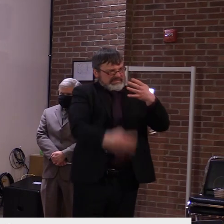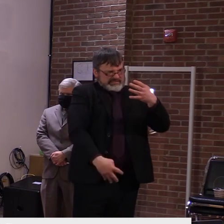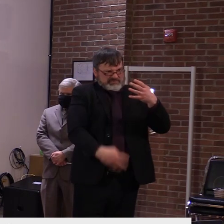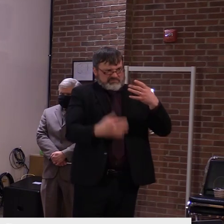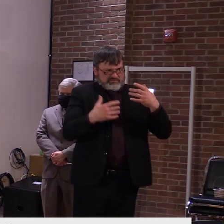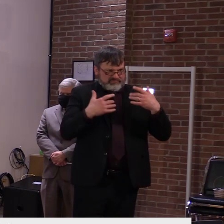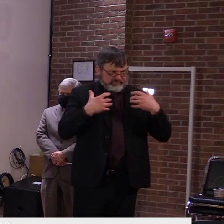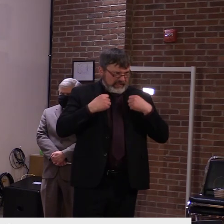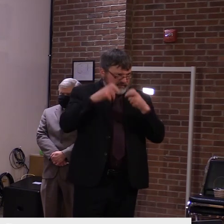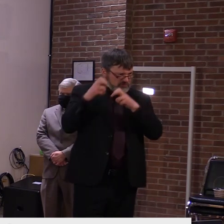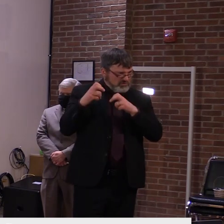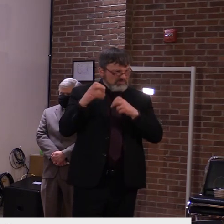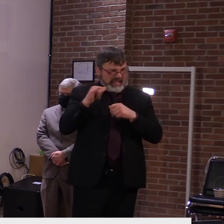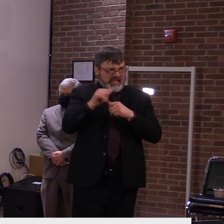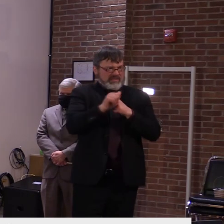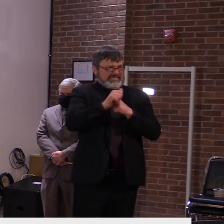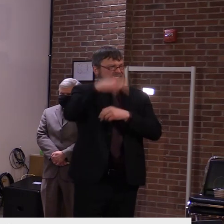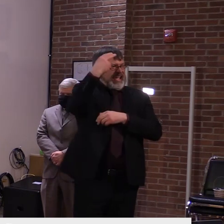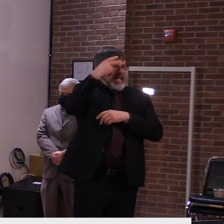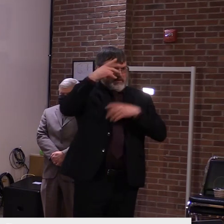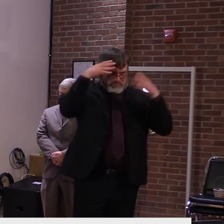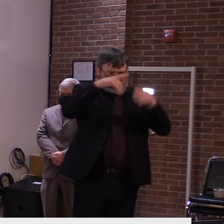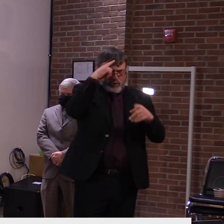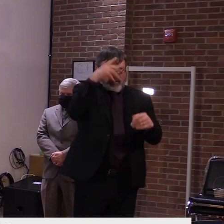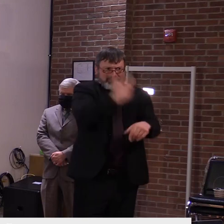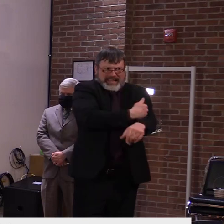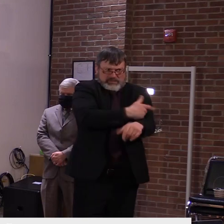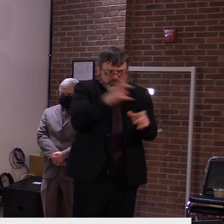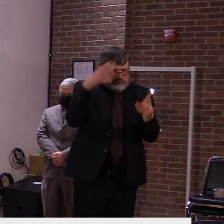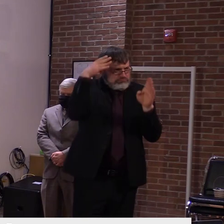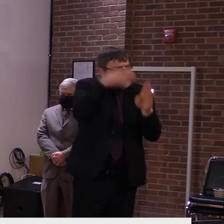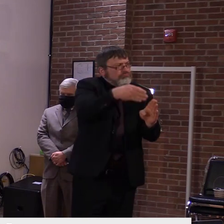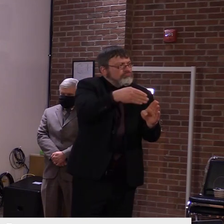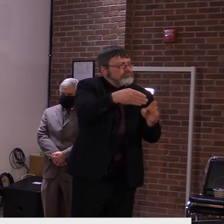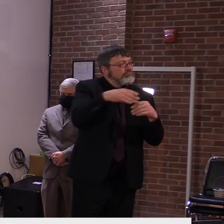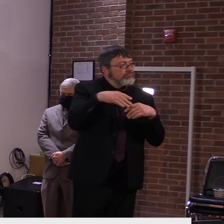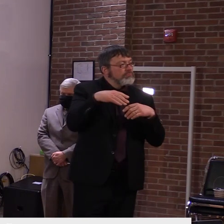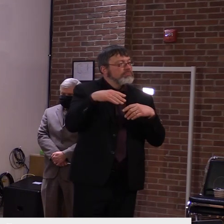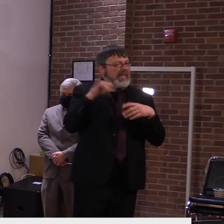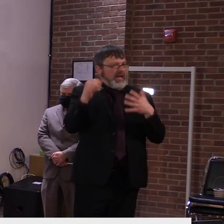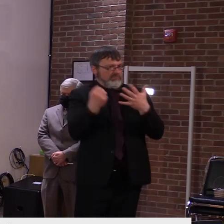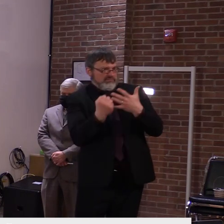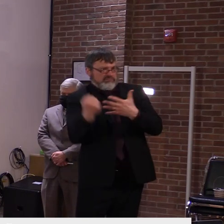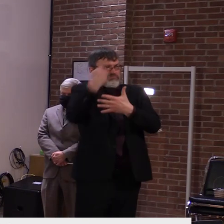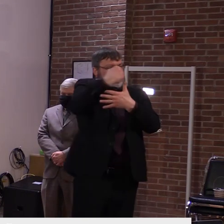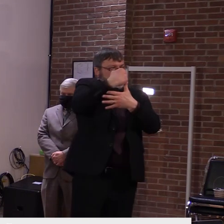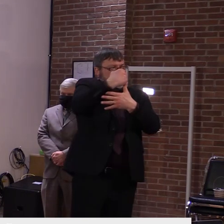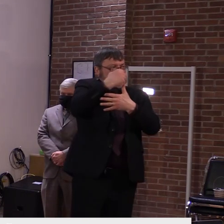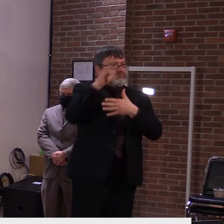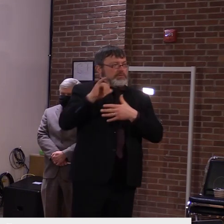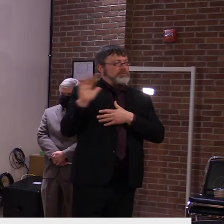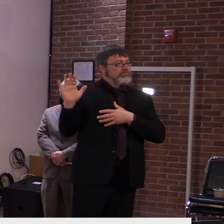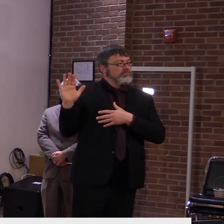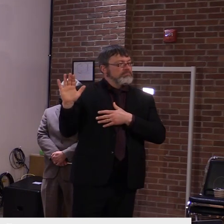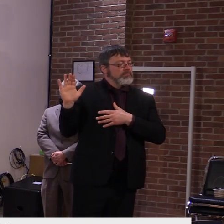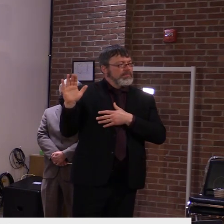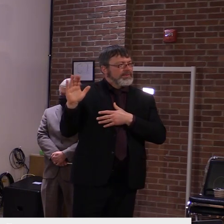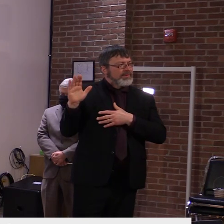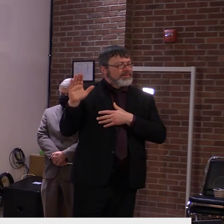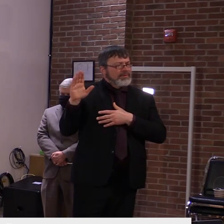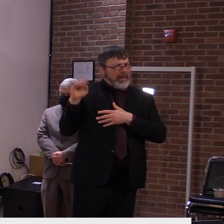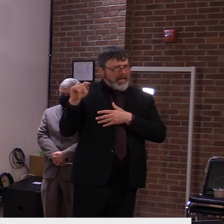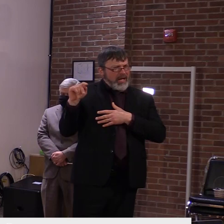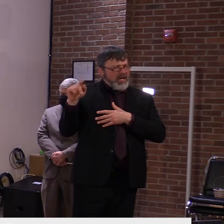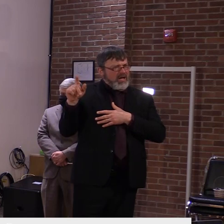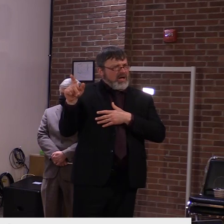to prioritize certain professions. We now have cops, firefighters, state patrol, teachers soon, child care providers, correctional